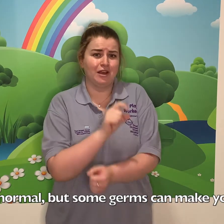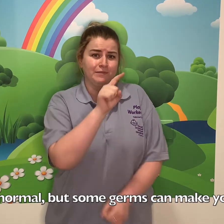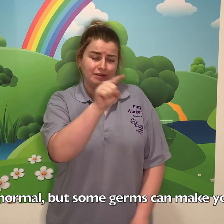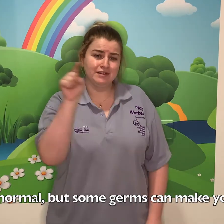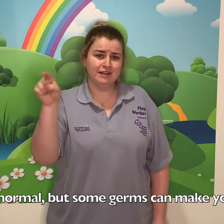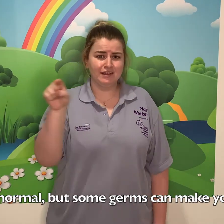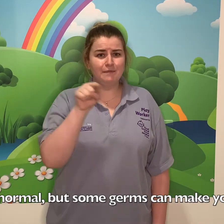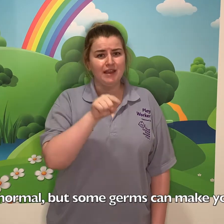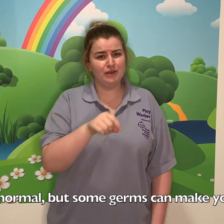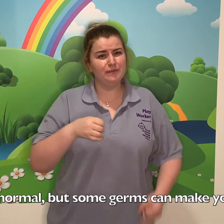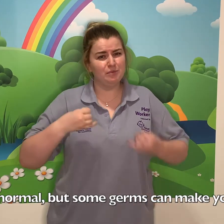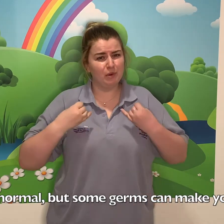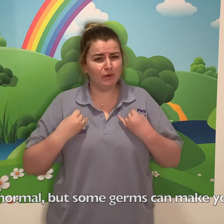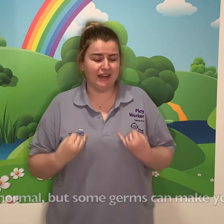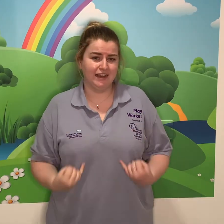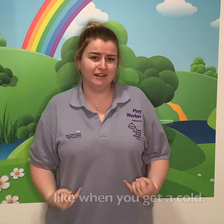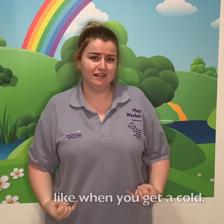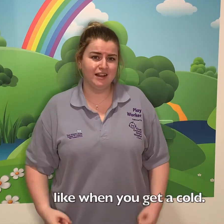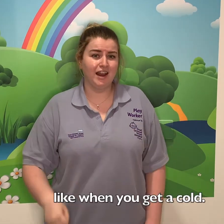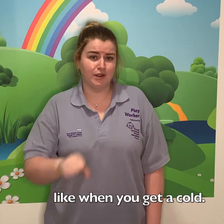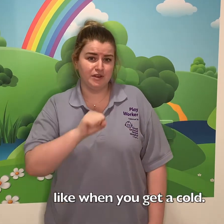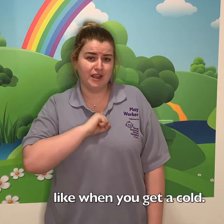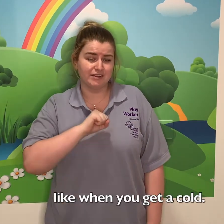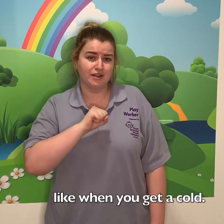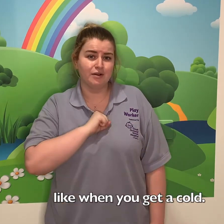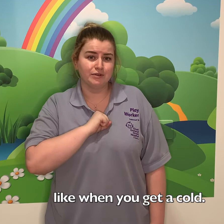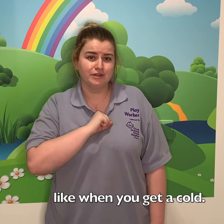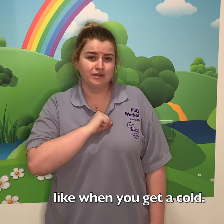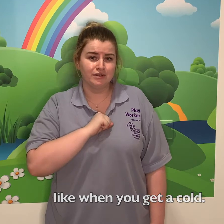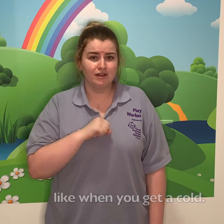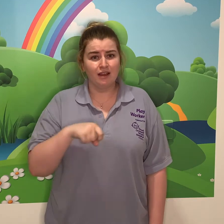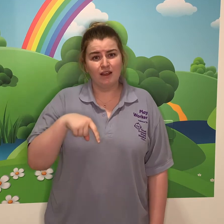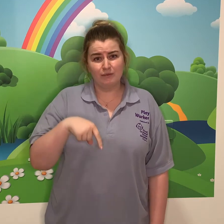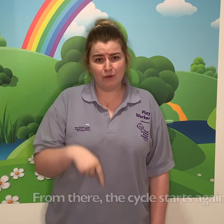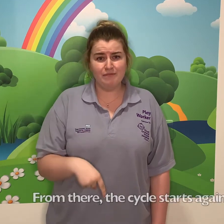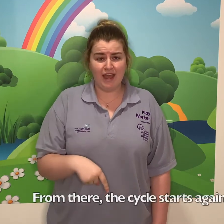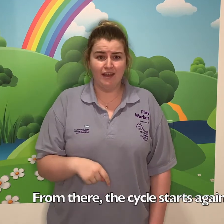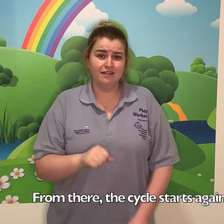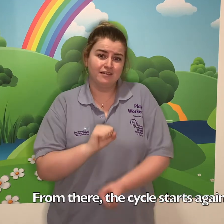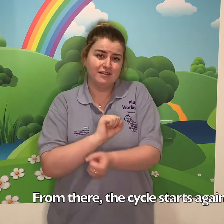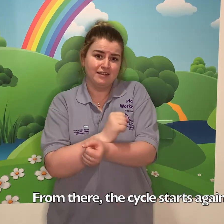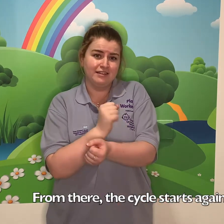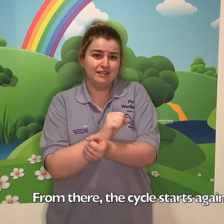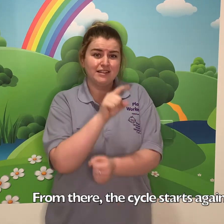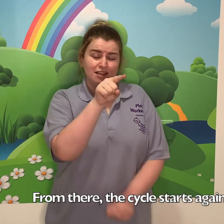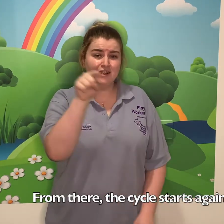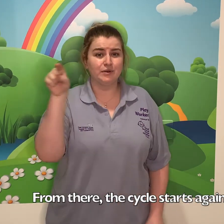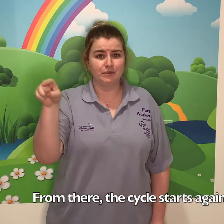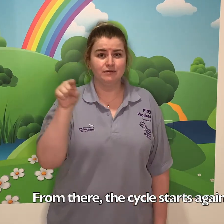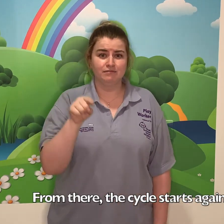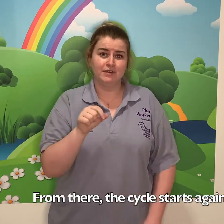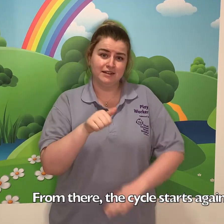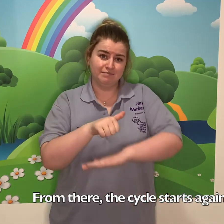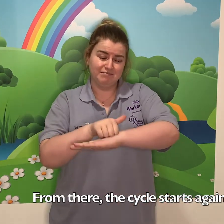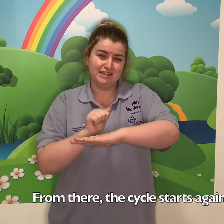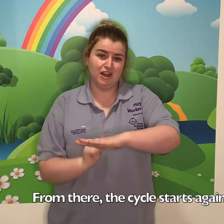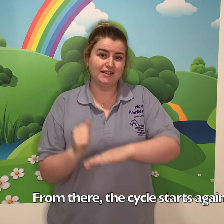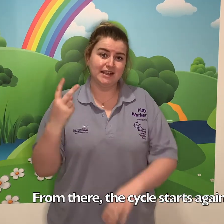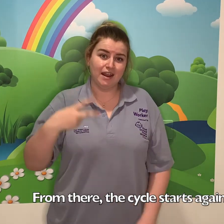germs can make you feel poorly, like when you get a cold. From there, the cycle starts again.